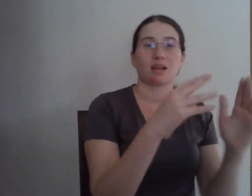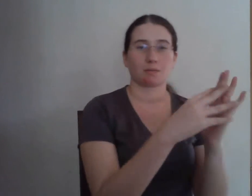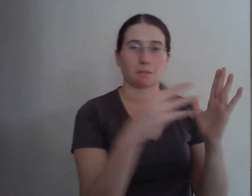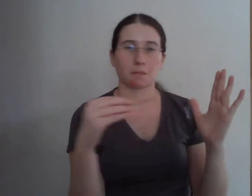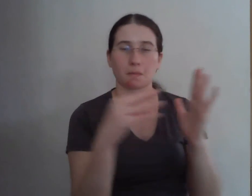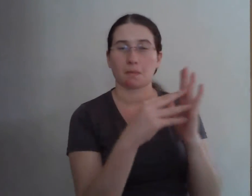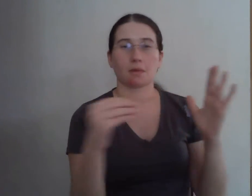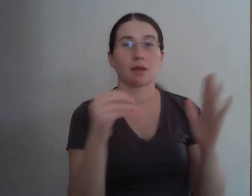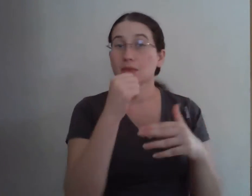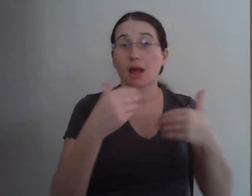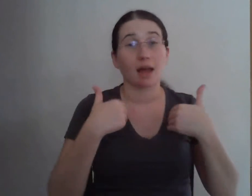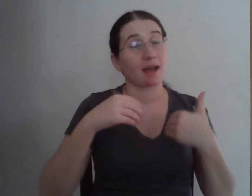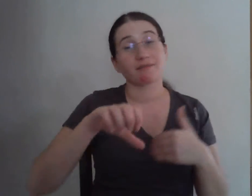other alternative left to mankind.